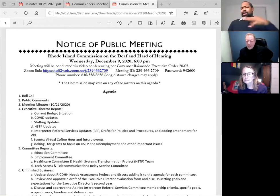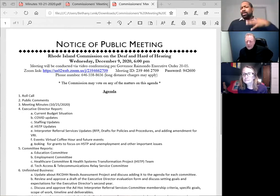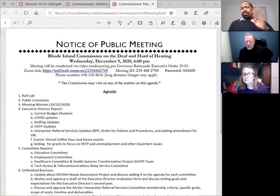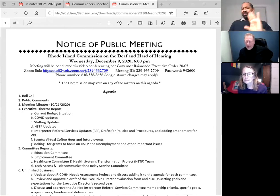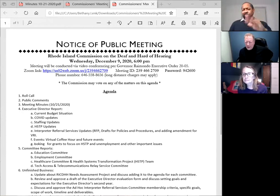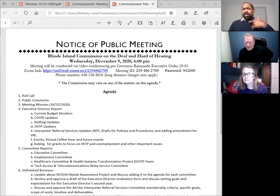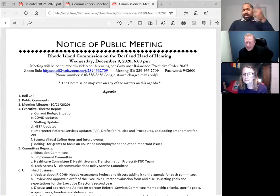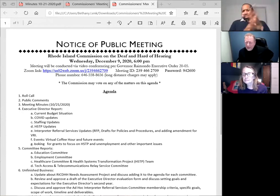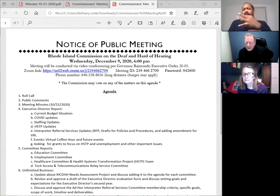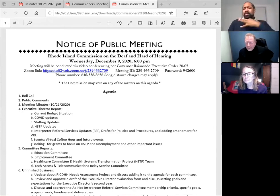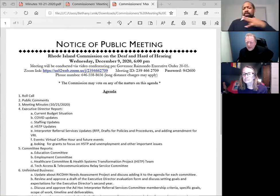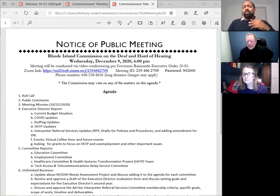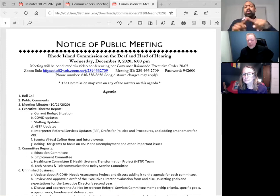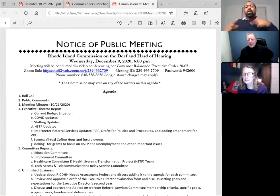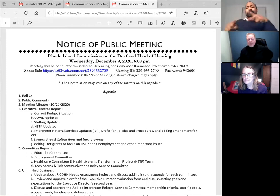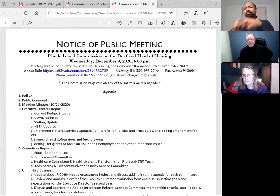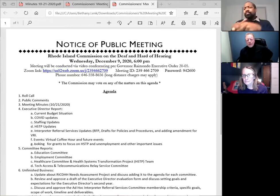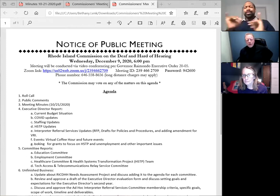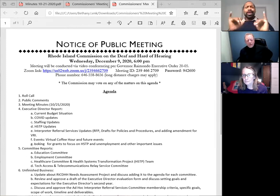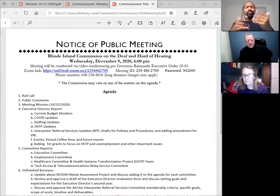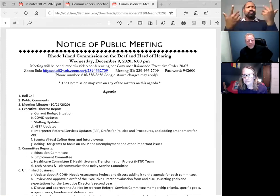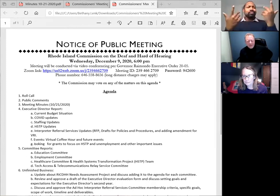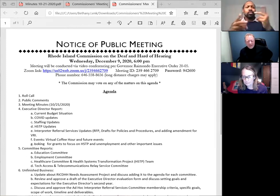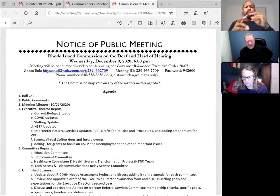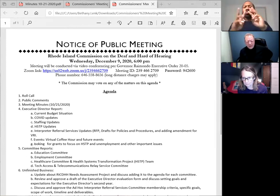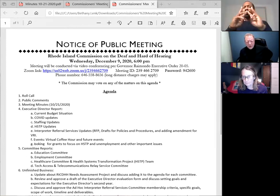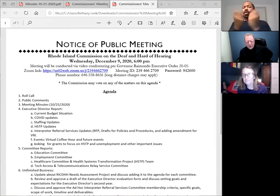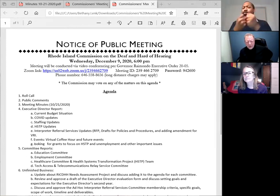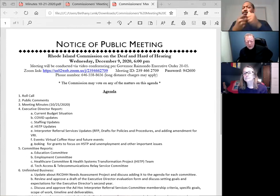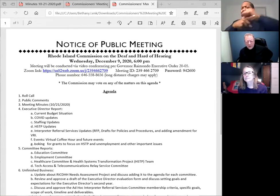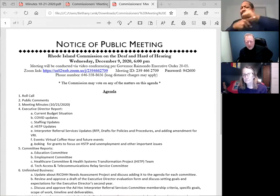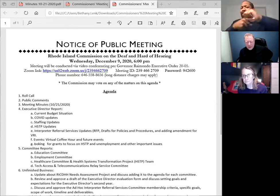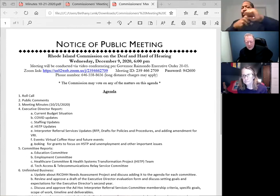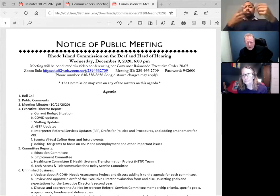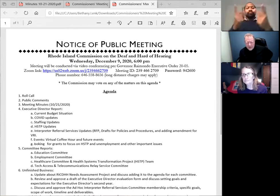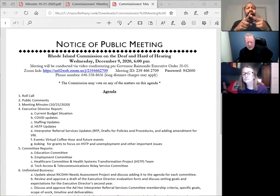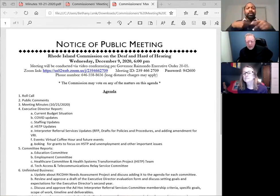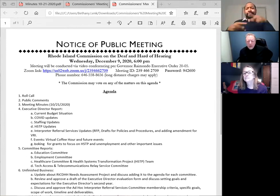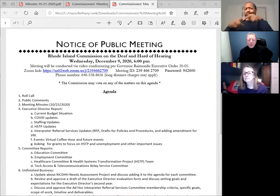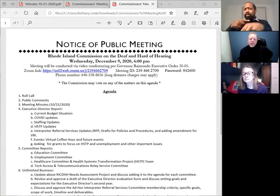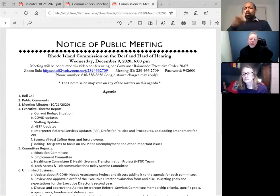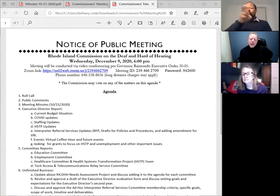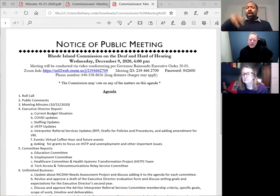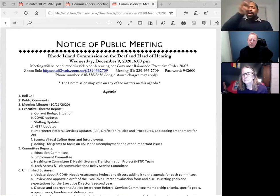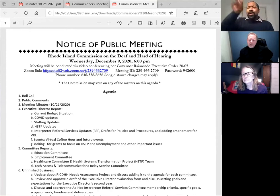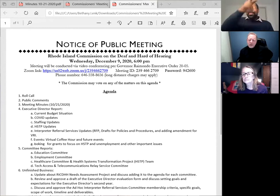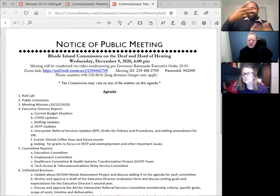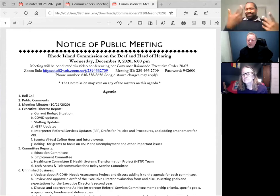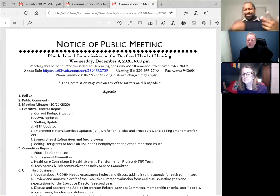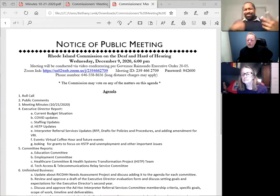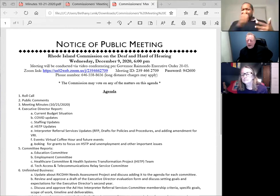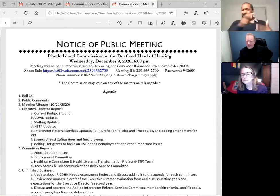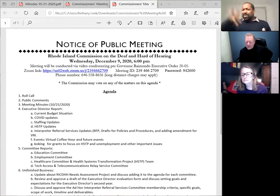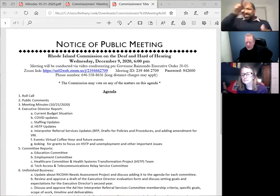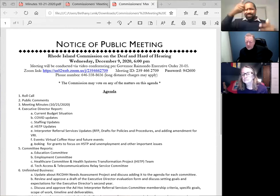upon its priority. Now, this is not going to affect our staffing, that I can assure you, because we're going to keep our staffing, but it may cut, certain things